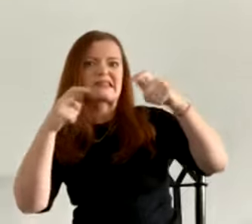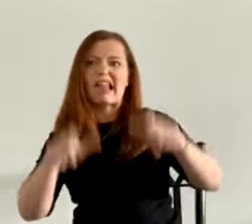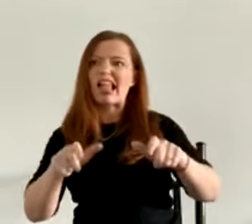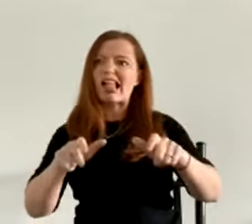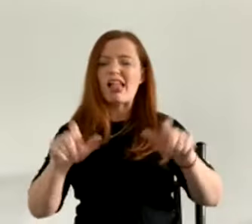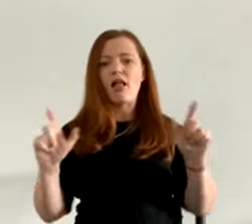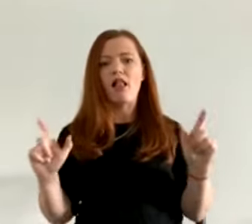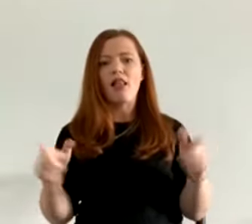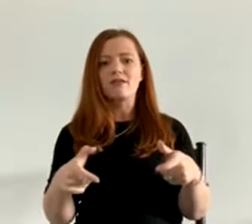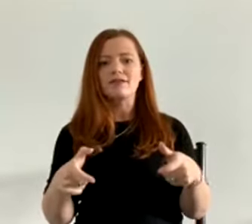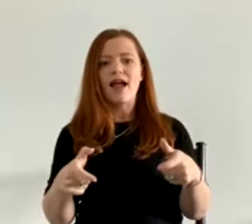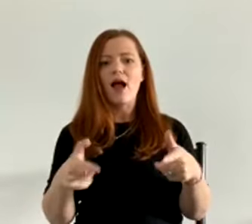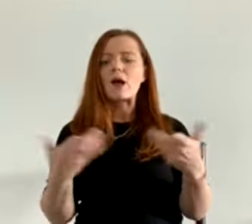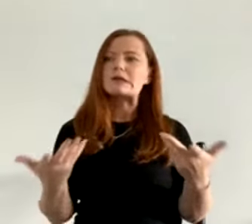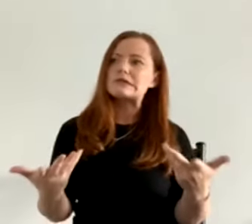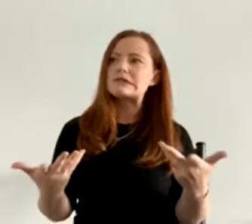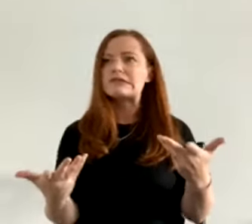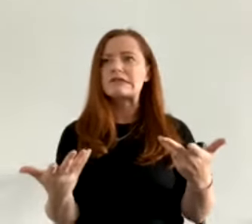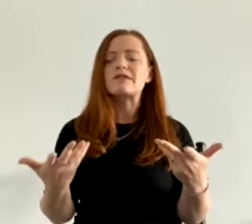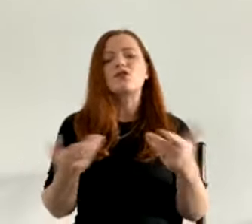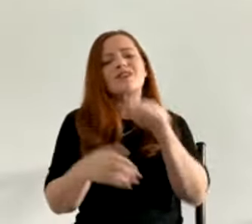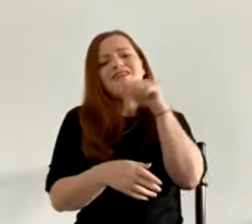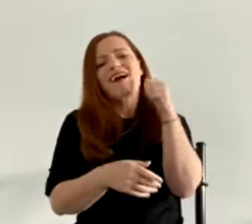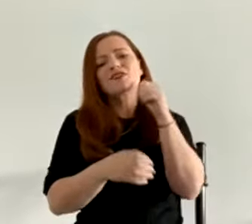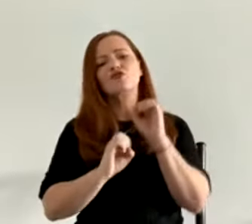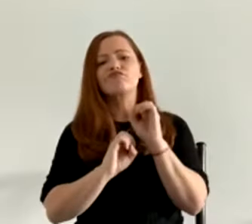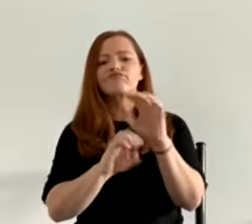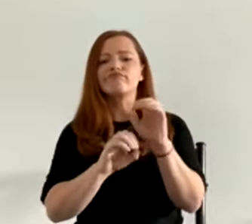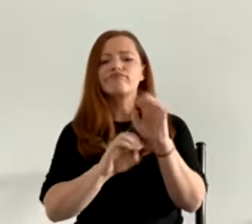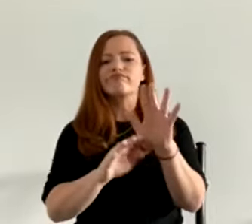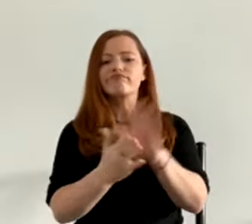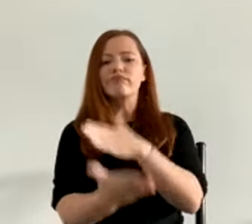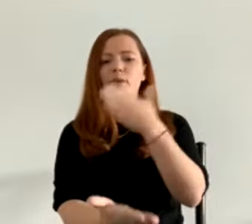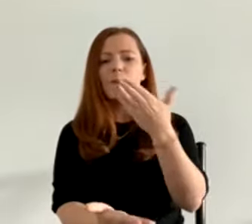to share poems and talk about,